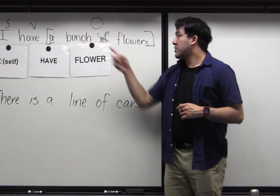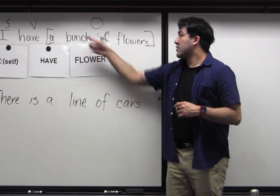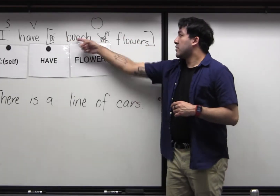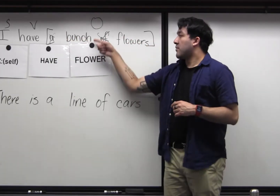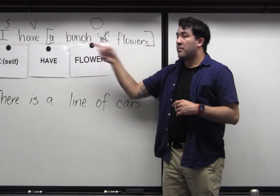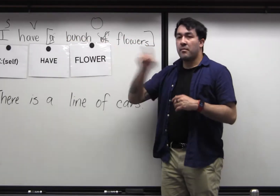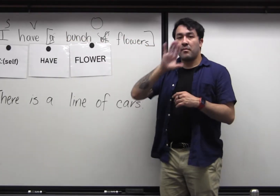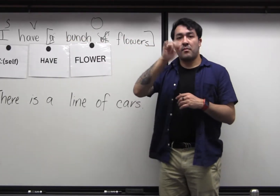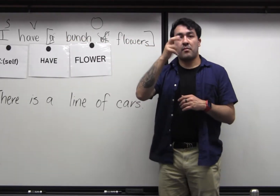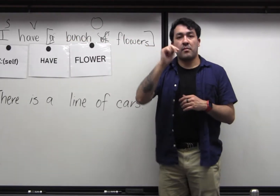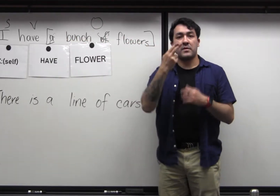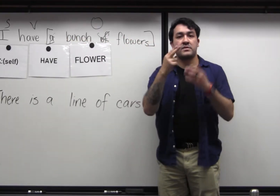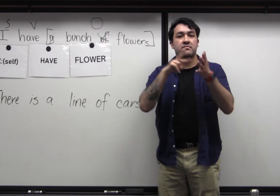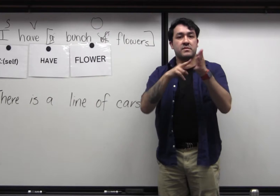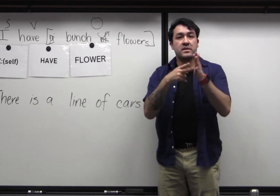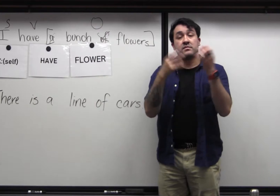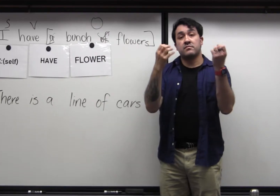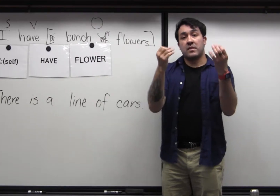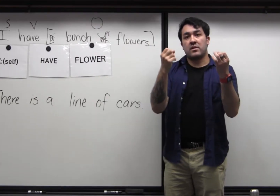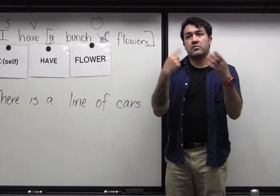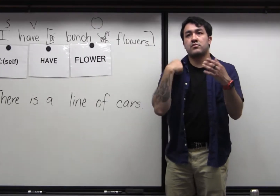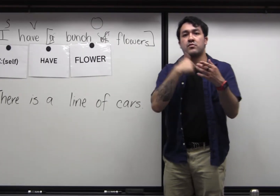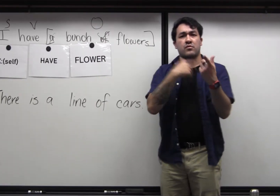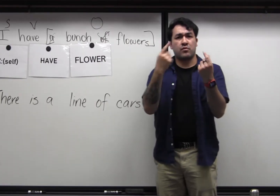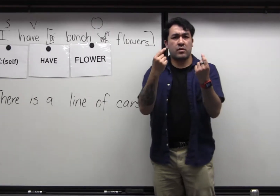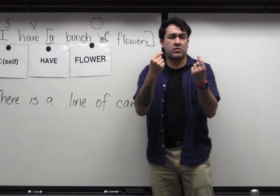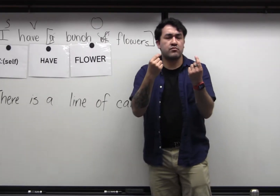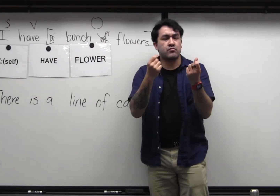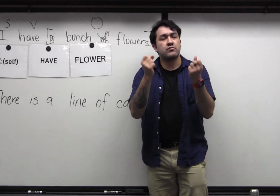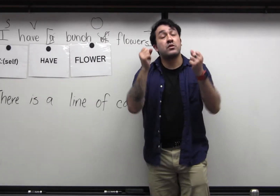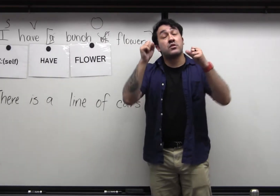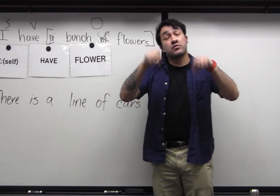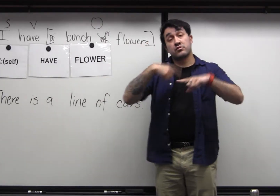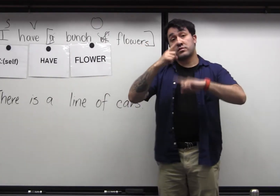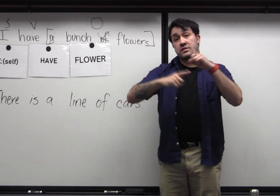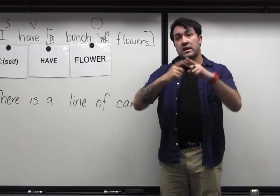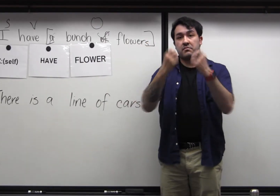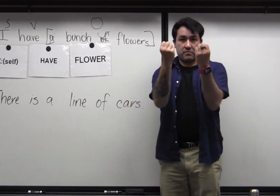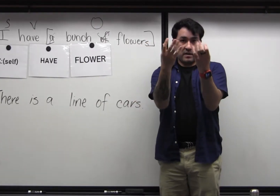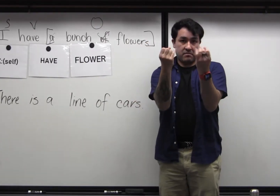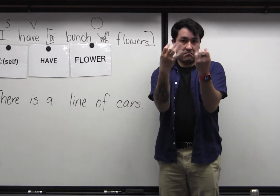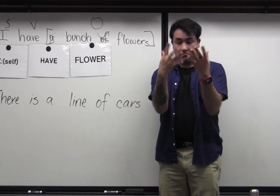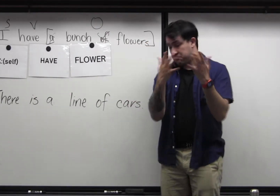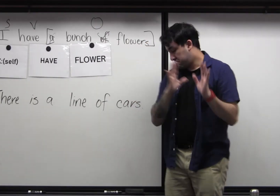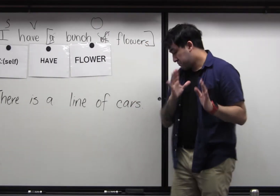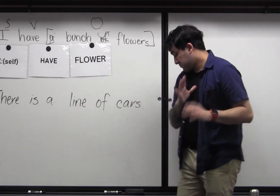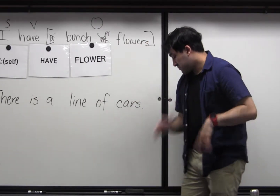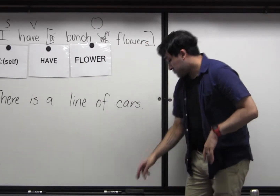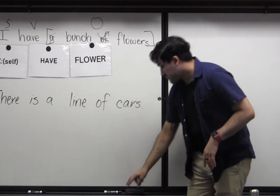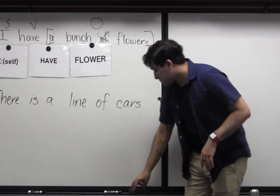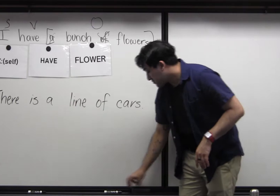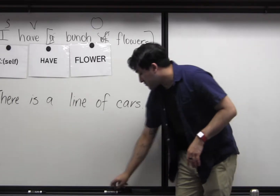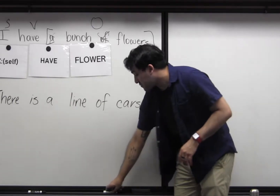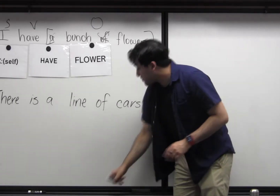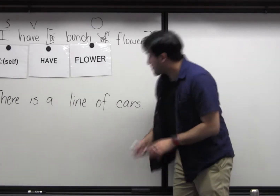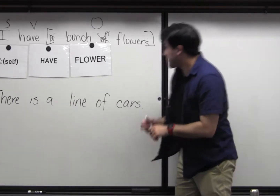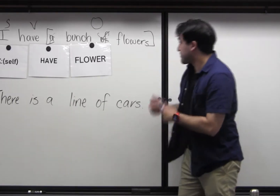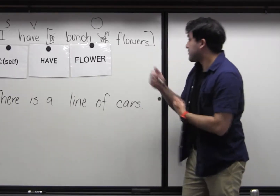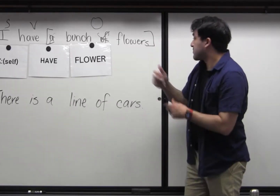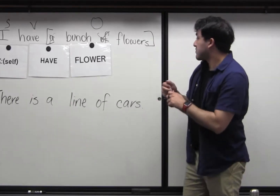bunch. Now, when we're talking about a bunch, it means many. And so how could we sign that in ASL? So we could just sign what I just